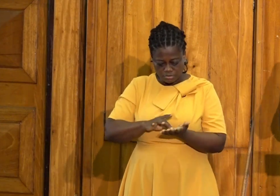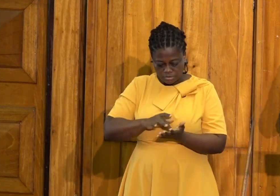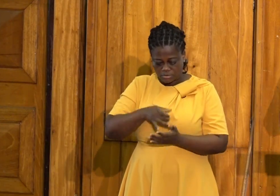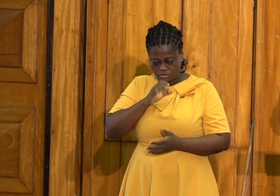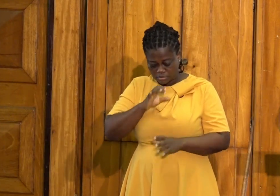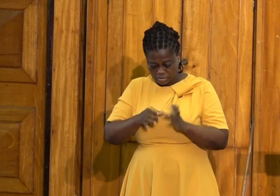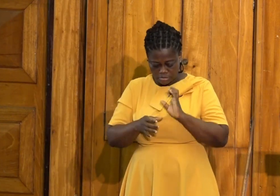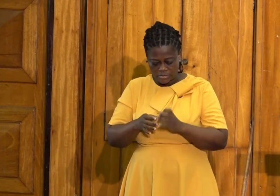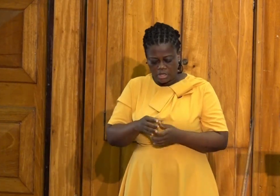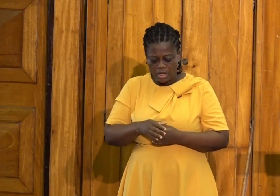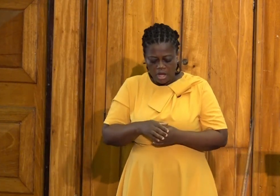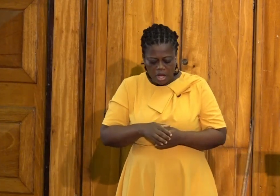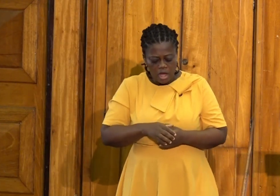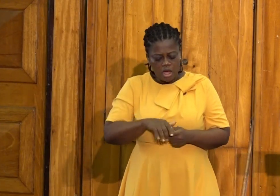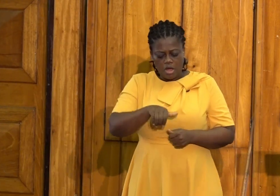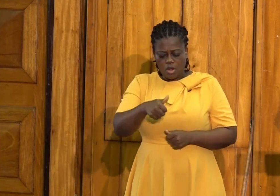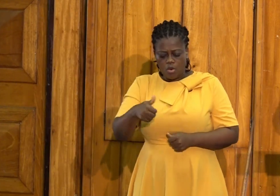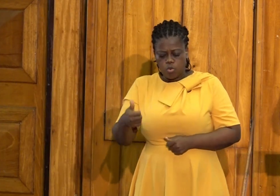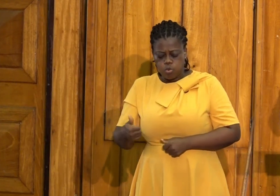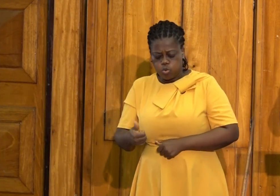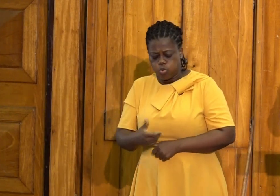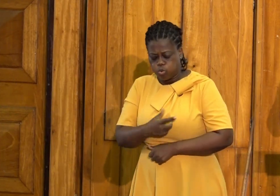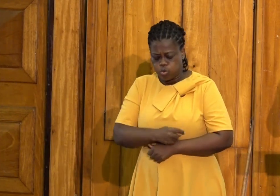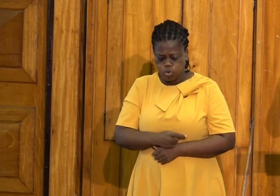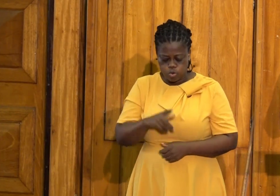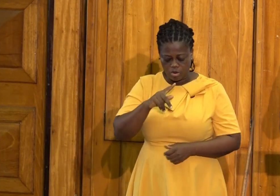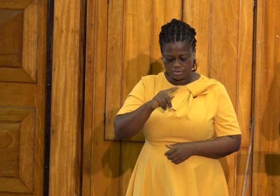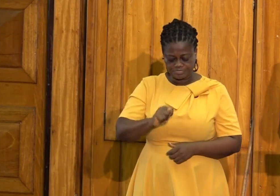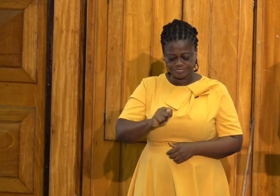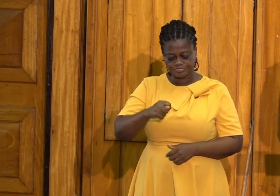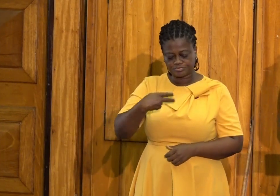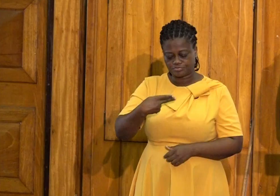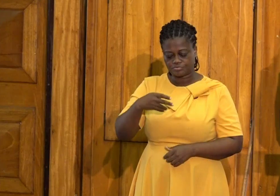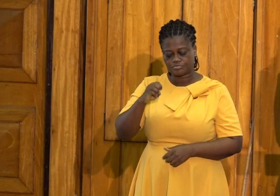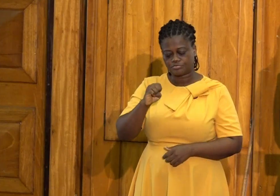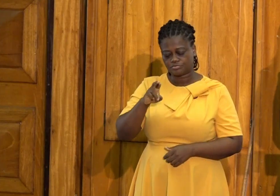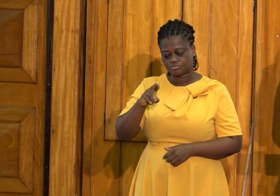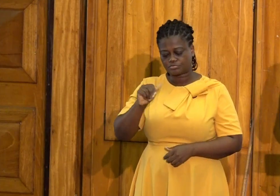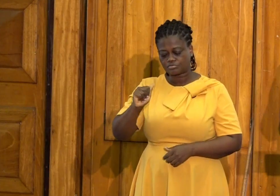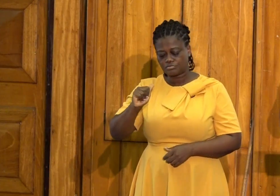followed by LEAP, and the least with cryotherapy.